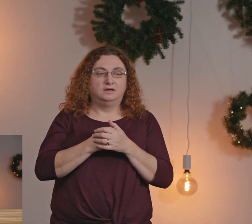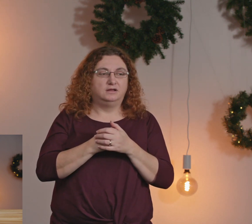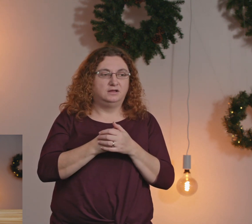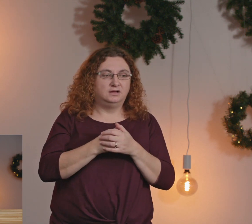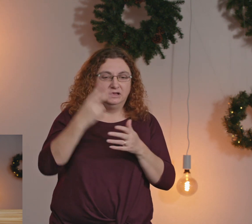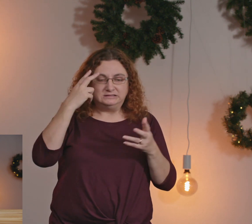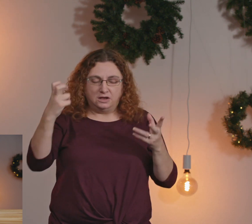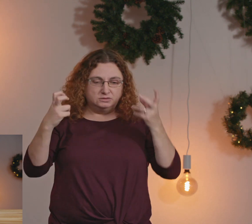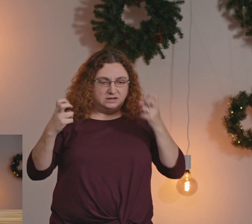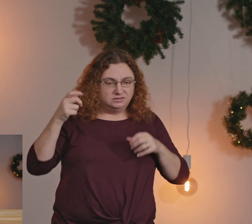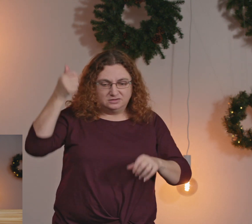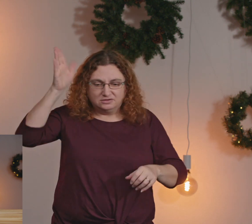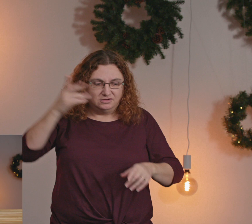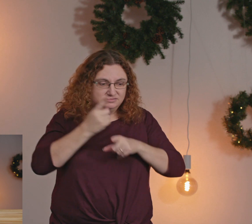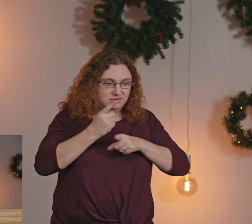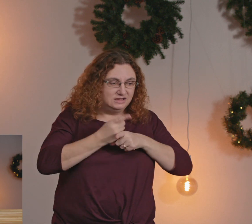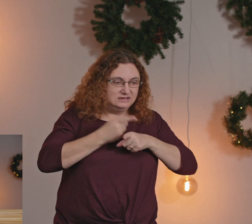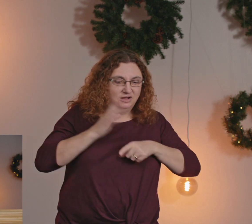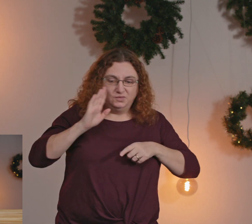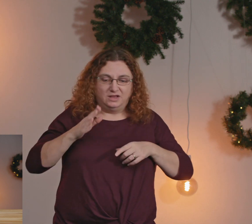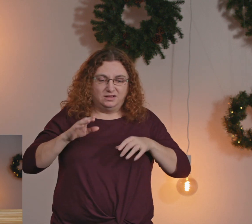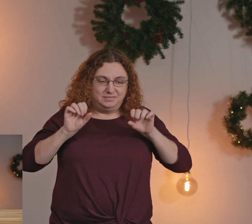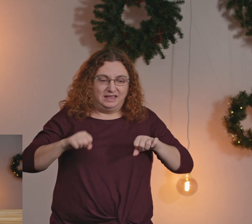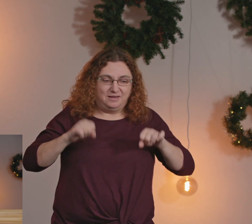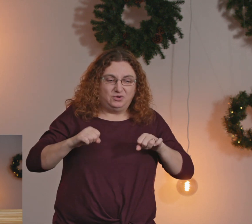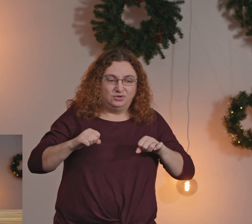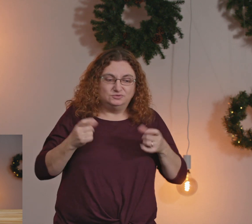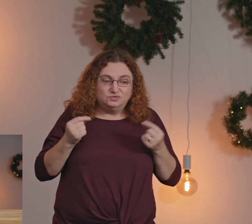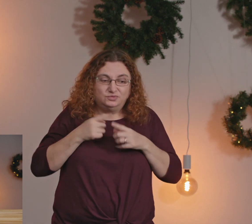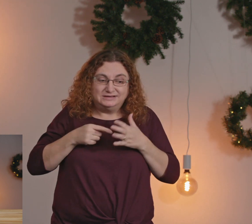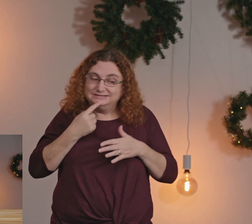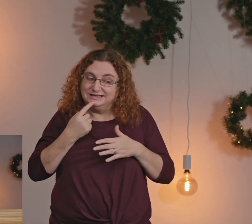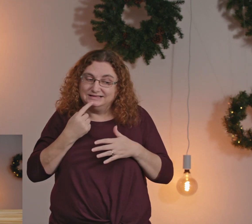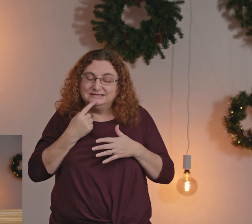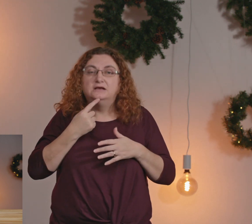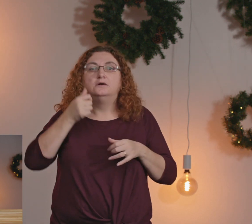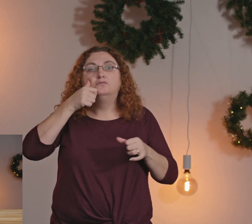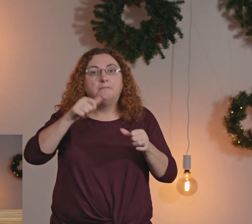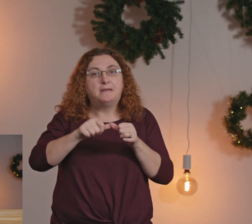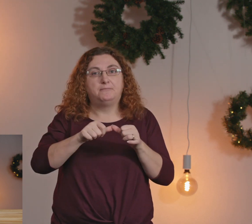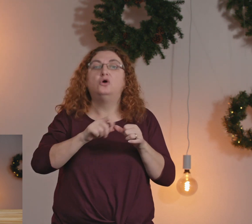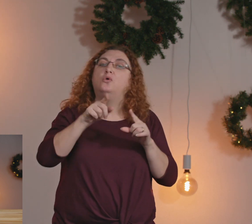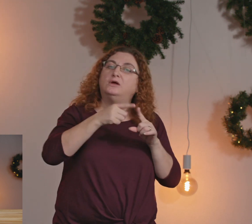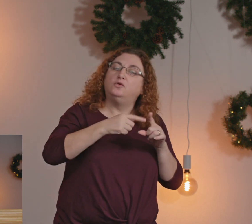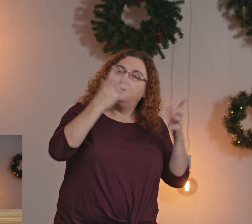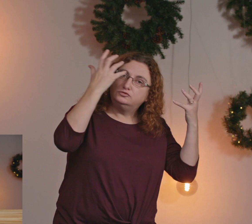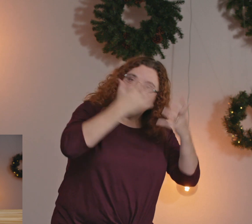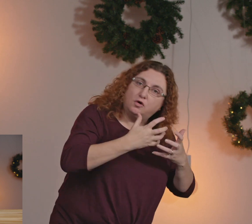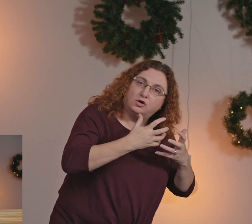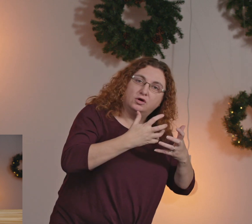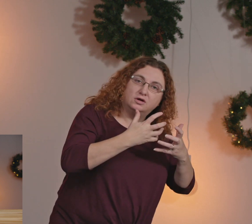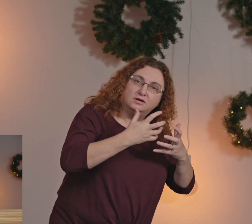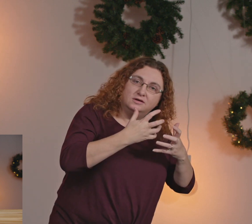not he's right or whether or not he's actually going to be able to bring to fruition the things that he said, we need to remember in that dark, cloudy moment, we need to